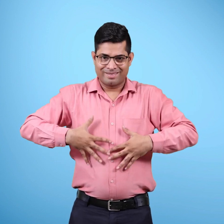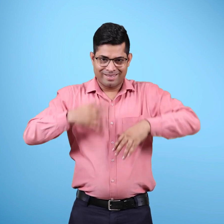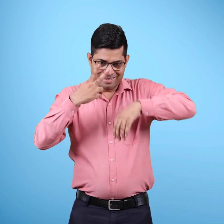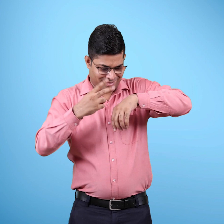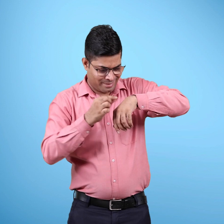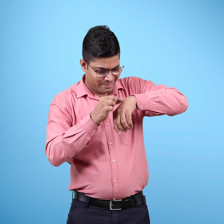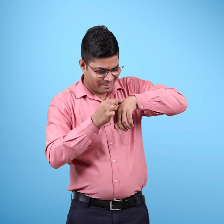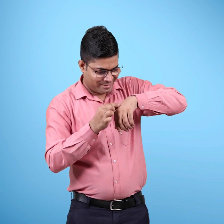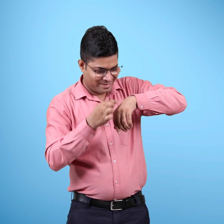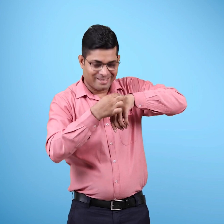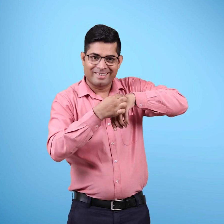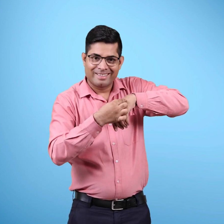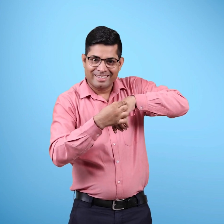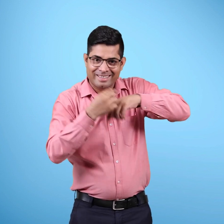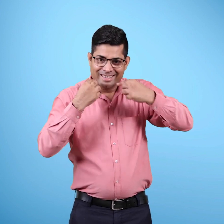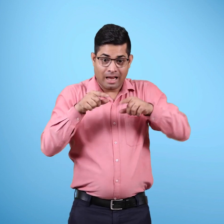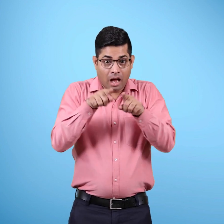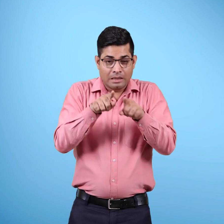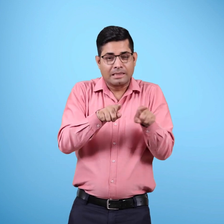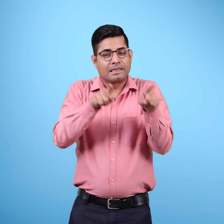The stem helps in upward movement of water.